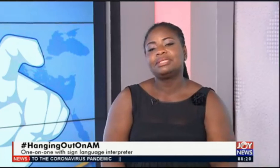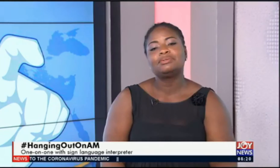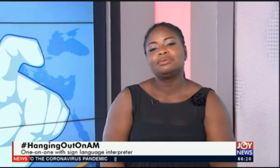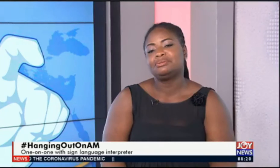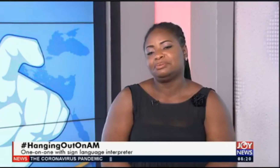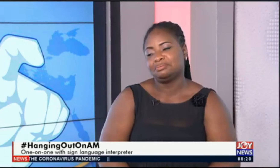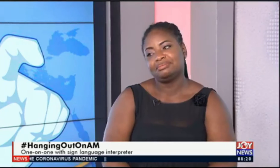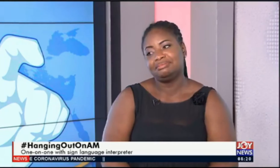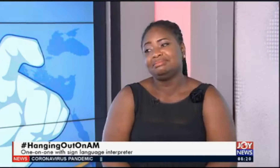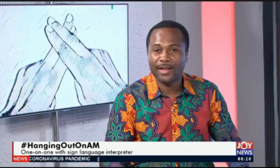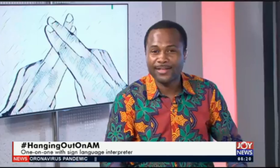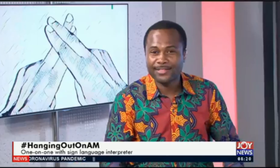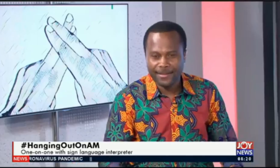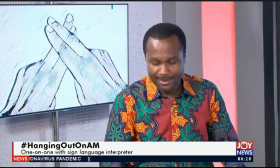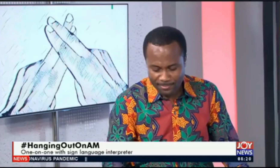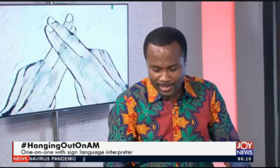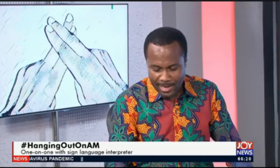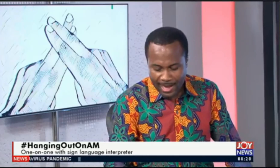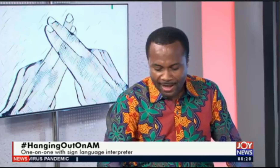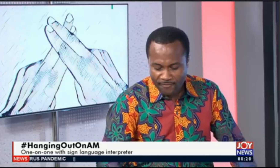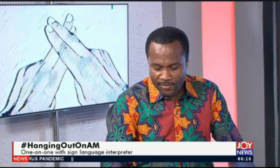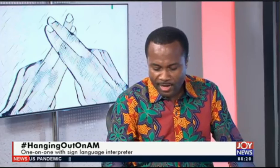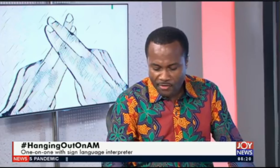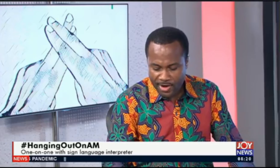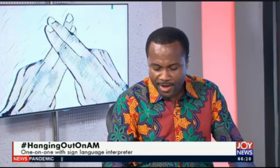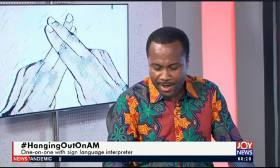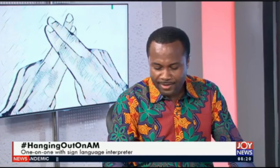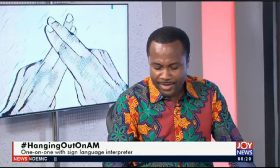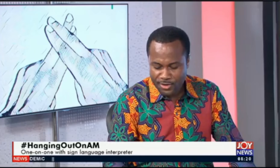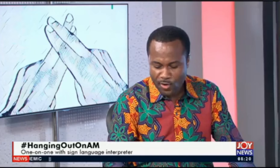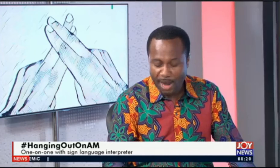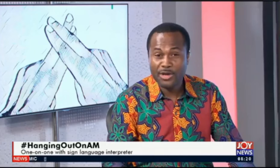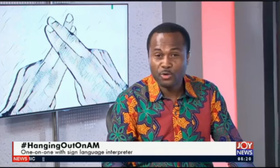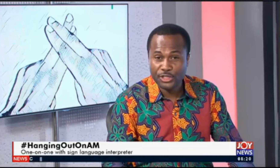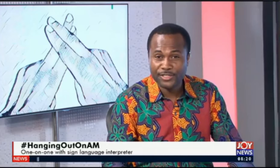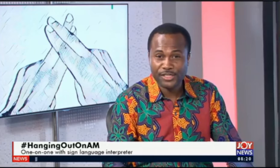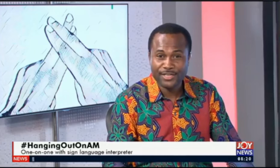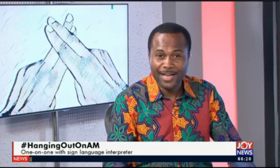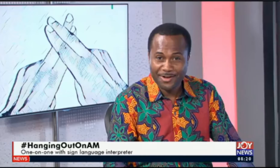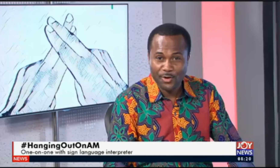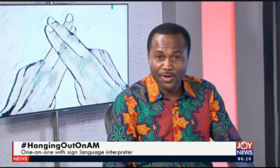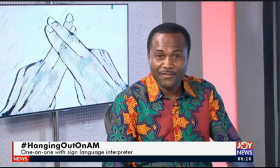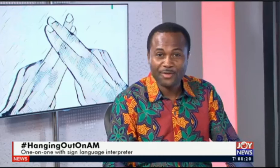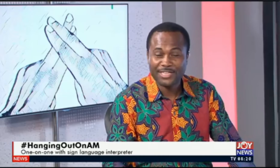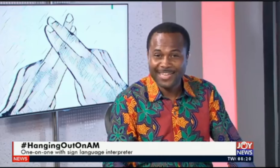Yeah, and we're opening the phone lines. I have Arela Enyo Amekuji.